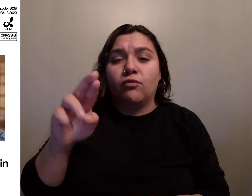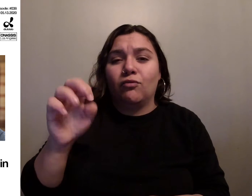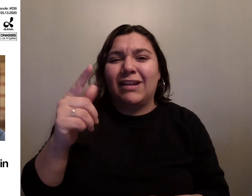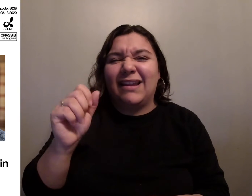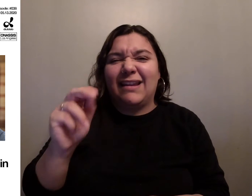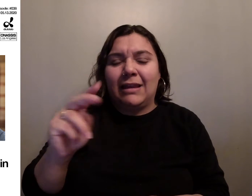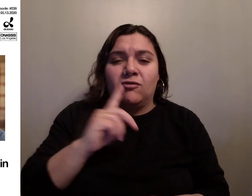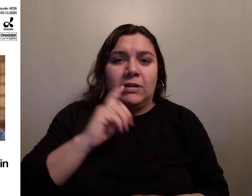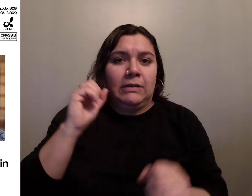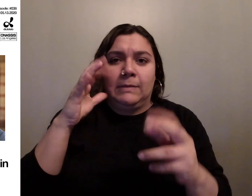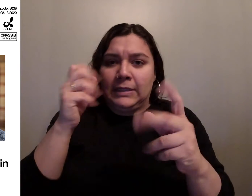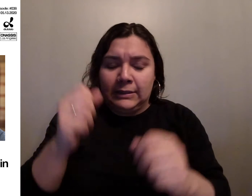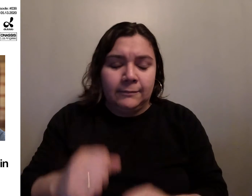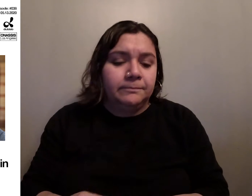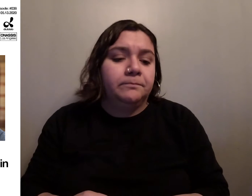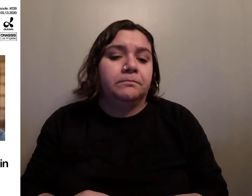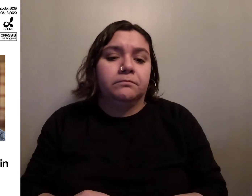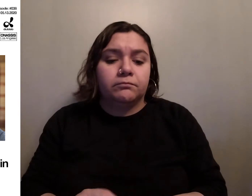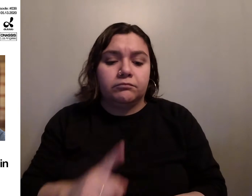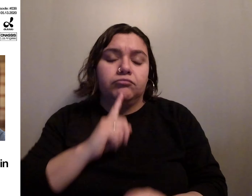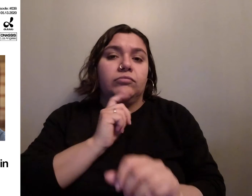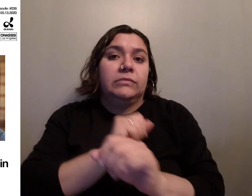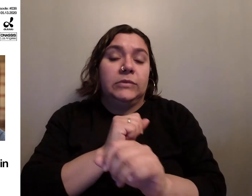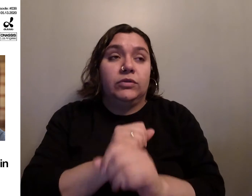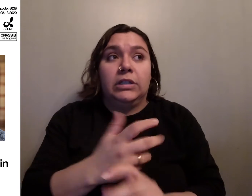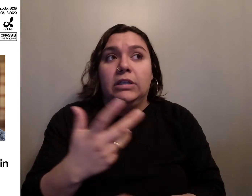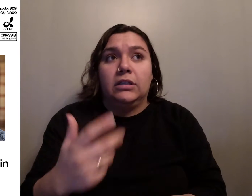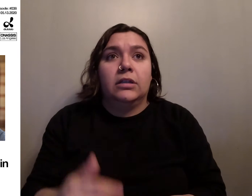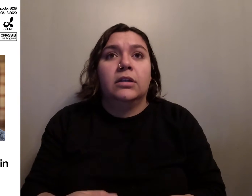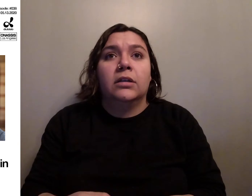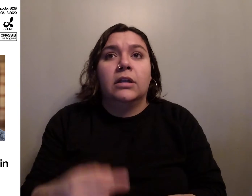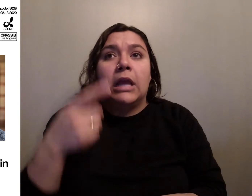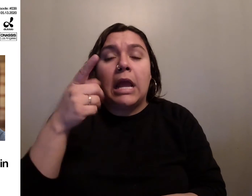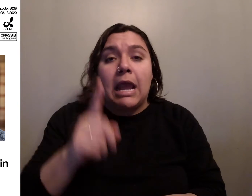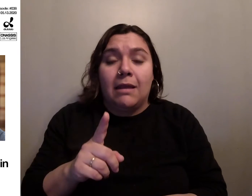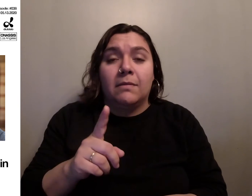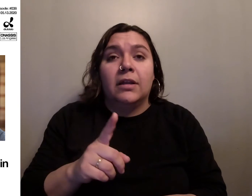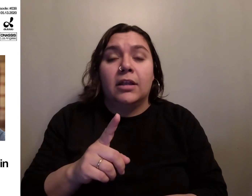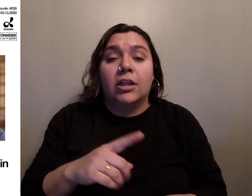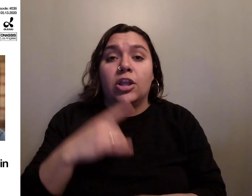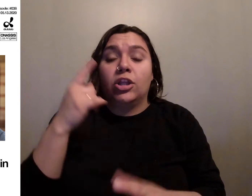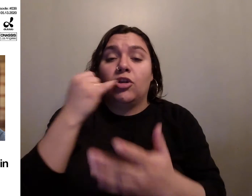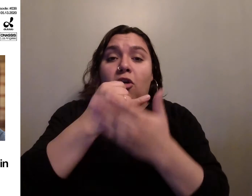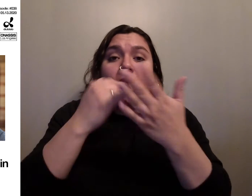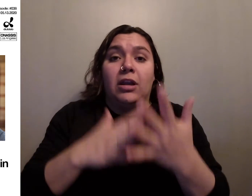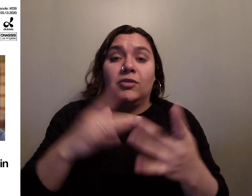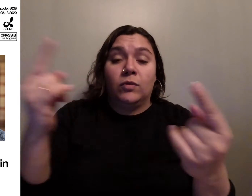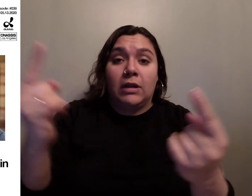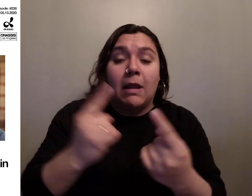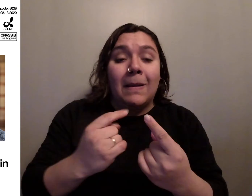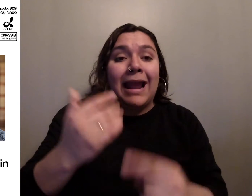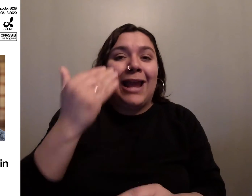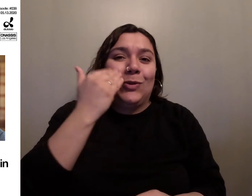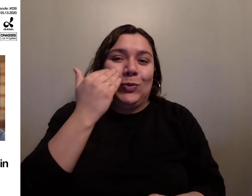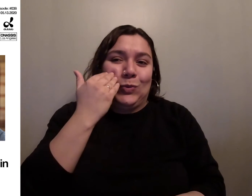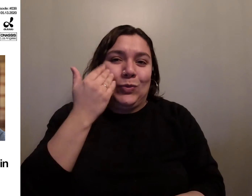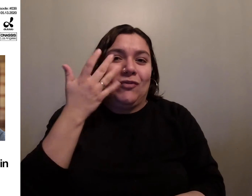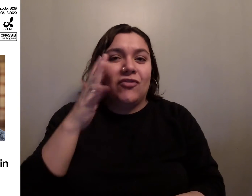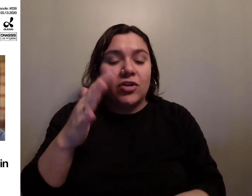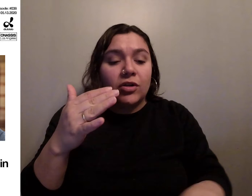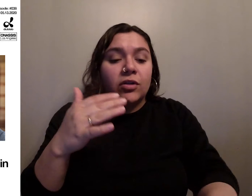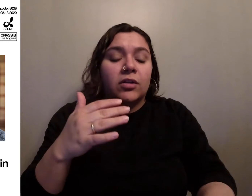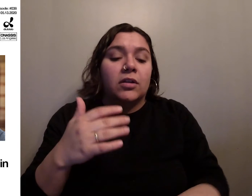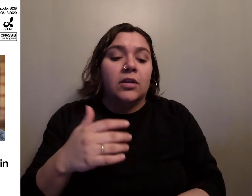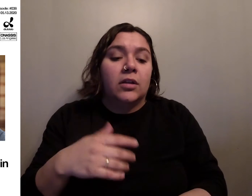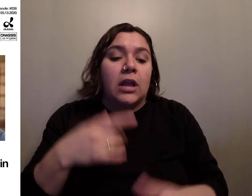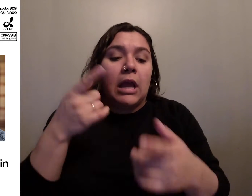cycle opera format of this extraordinary text. And it was literally, when the artists were flying in and